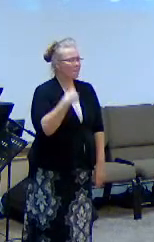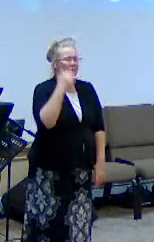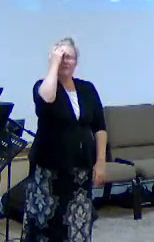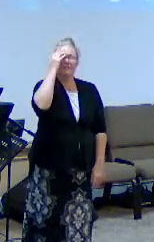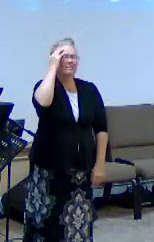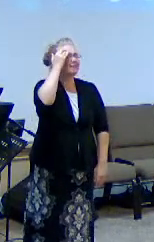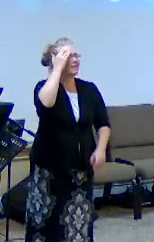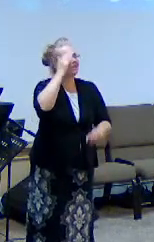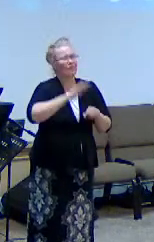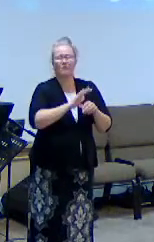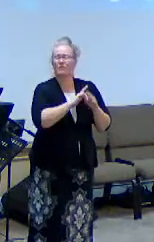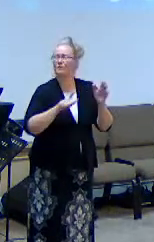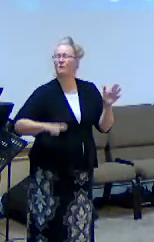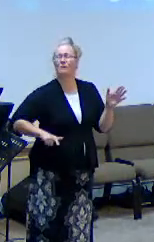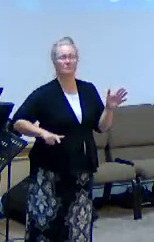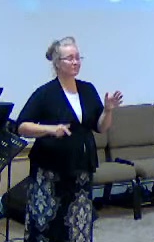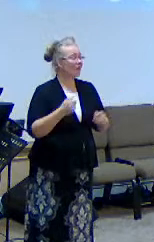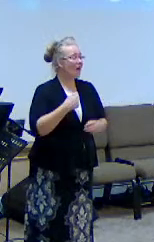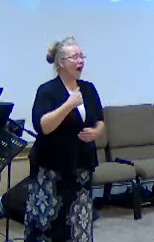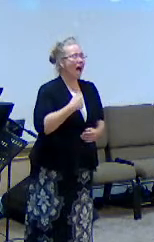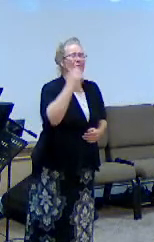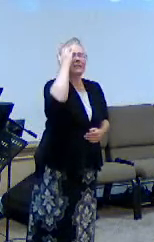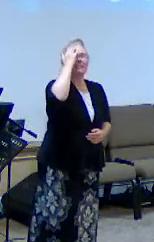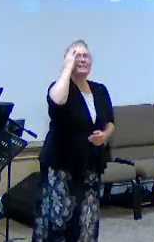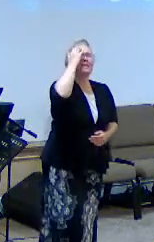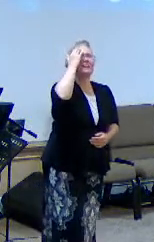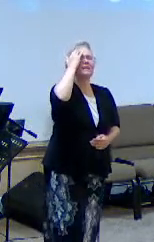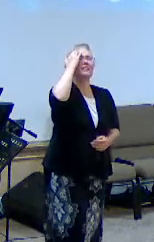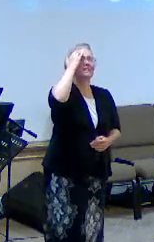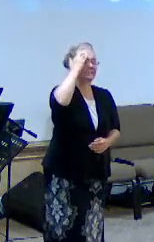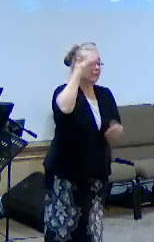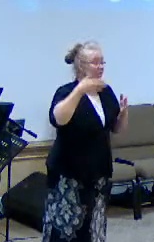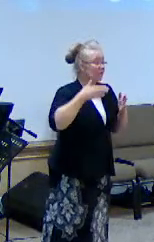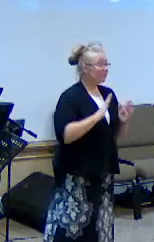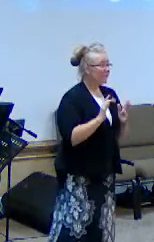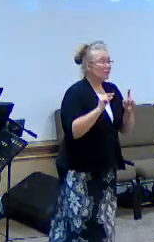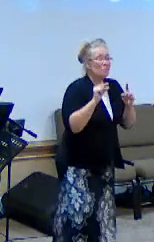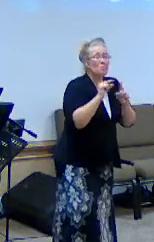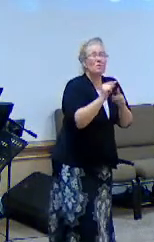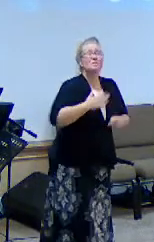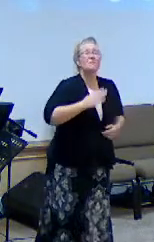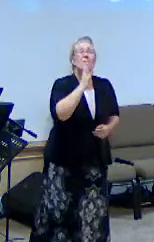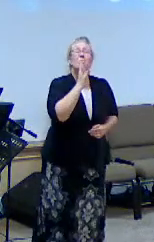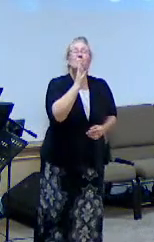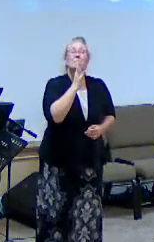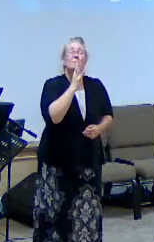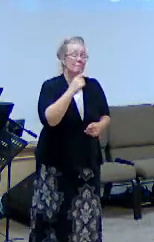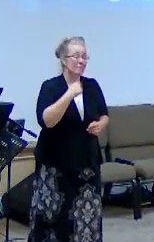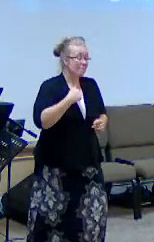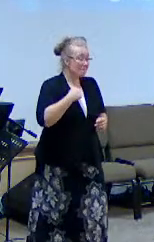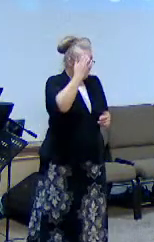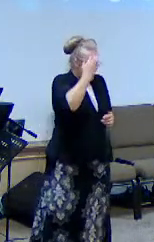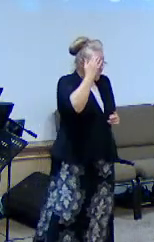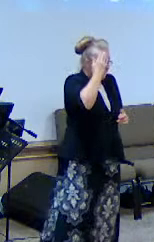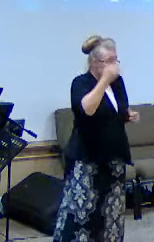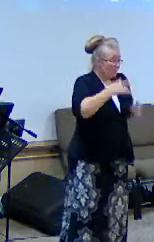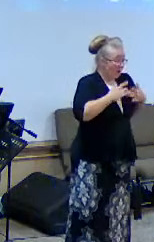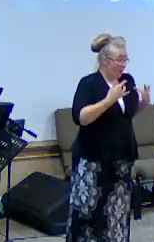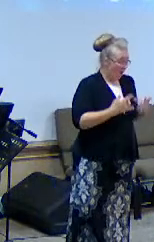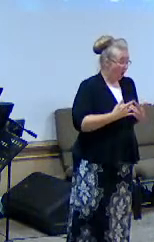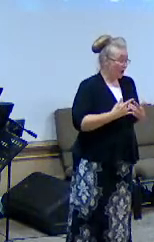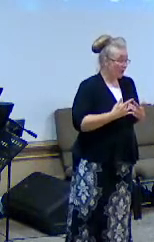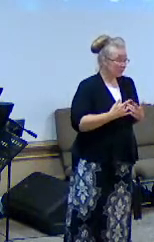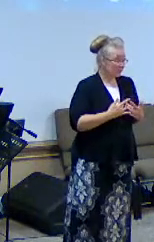Oh, God. I'm just going to meditate. Let the words of my mouth and the meditations of my heart